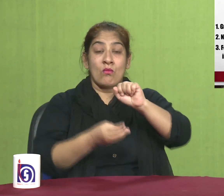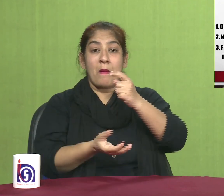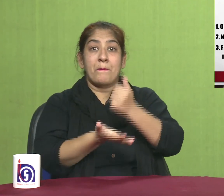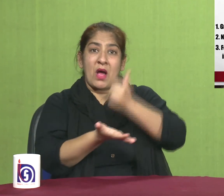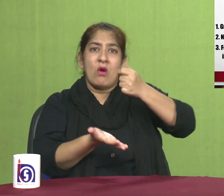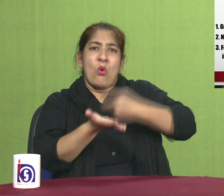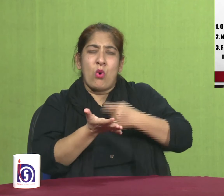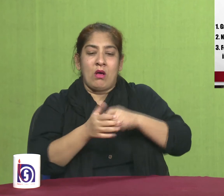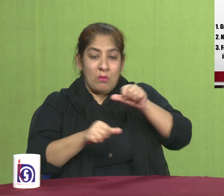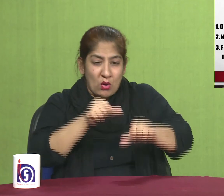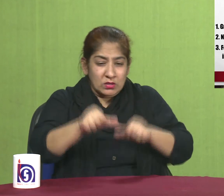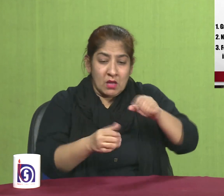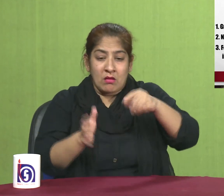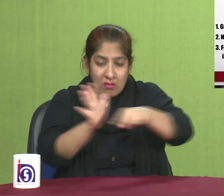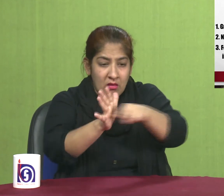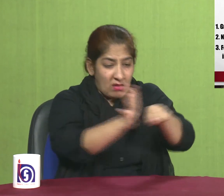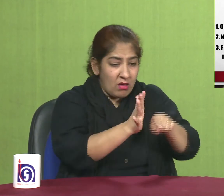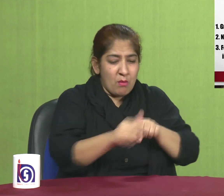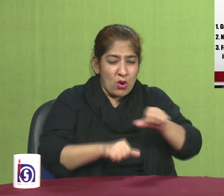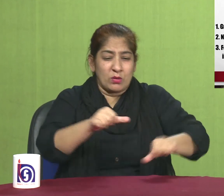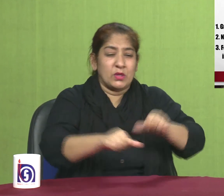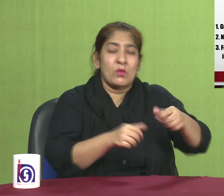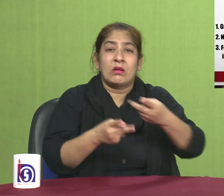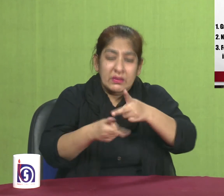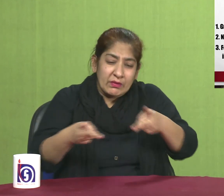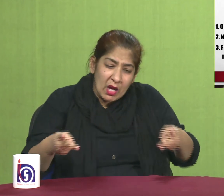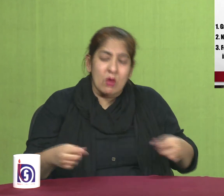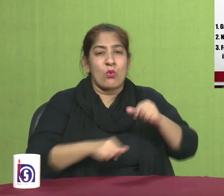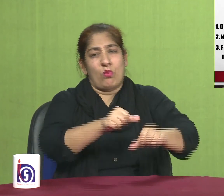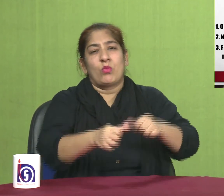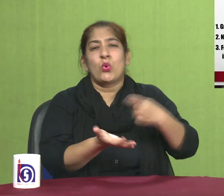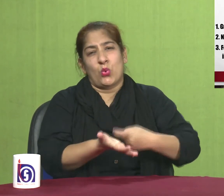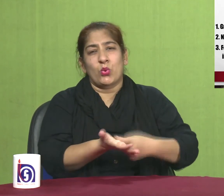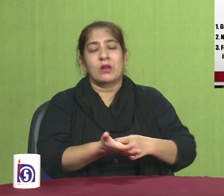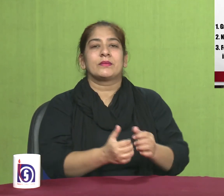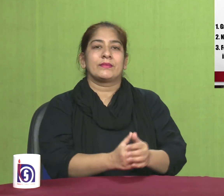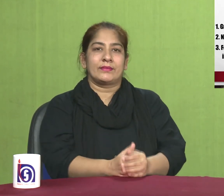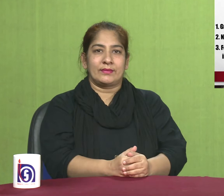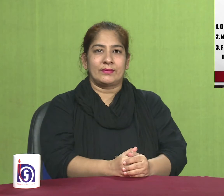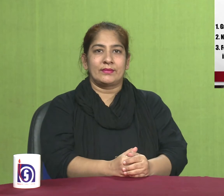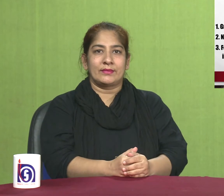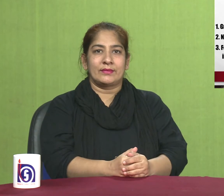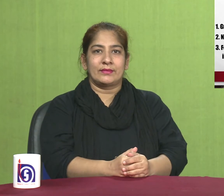The third point is different formalities make it a time-consuming and inconvenient.